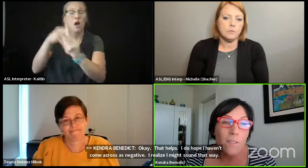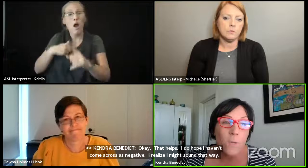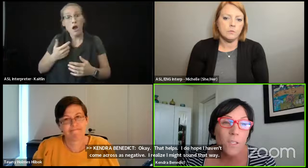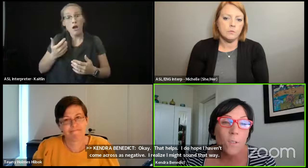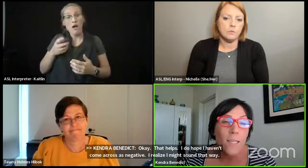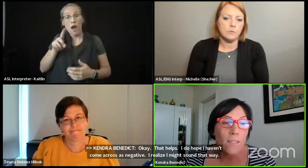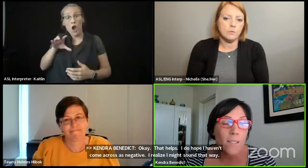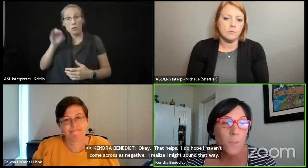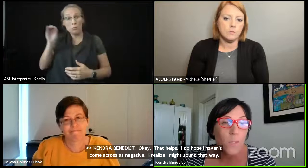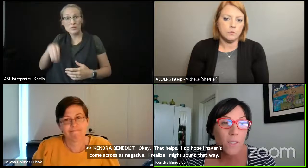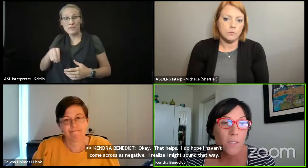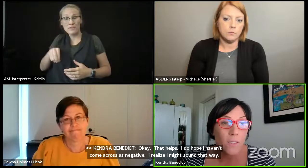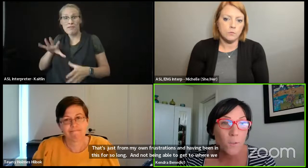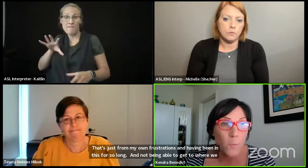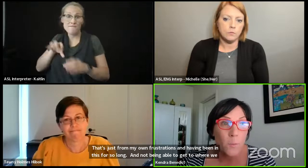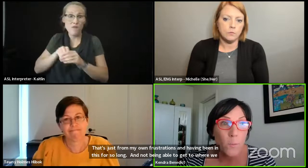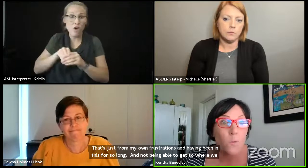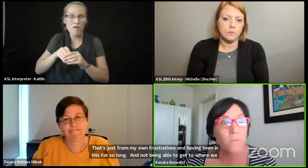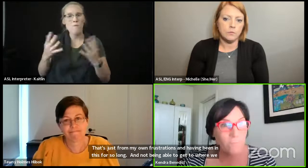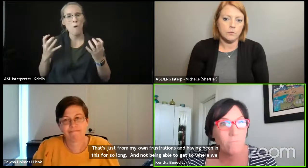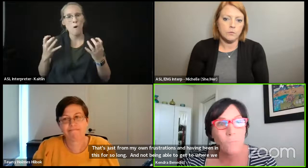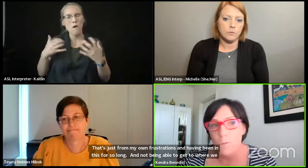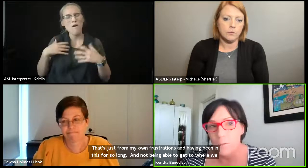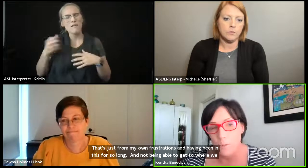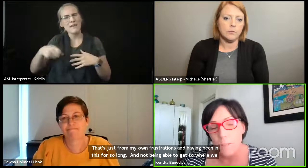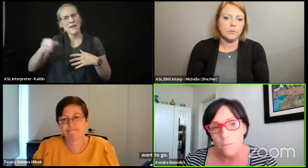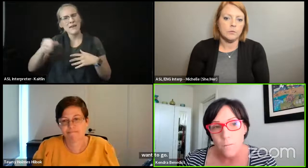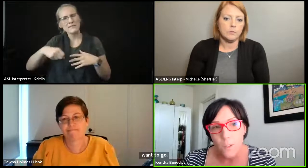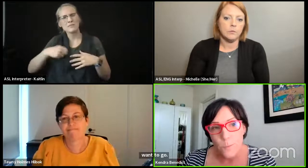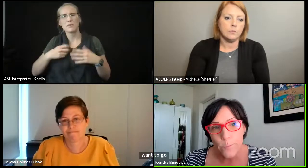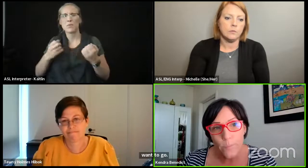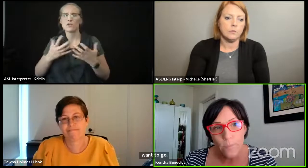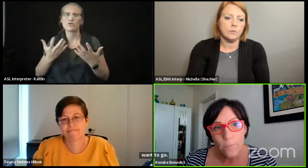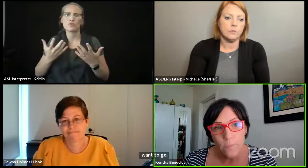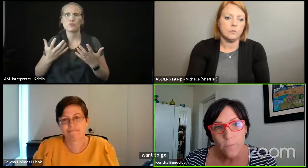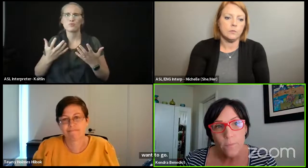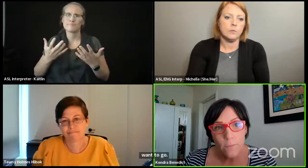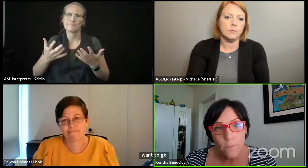We just want to utilize the expertise in this room and move forward. So.